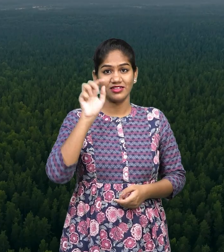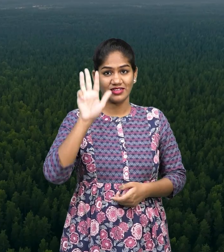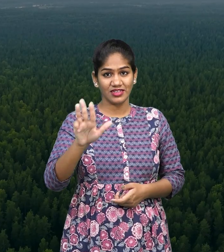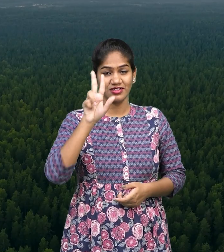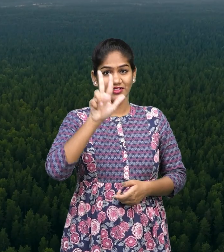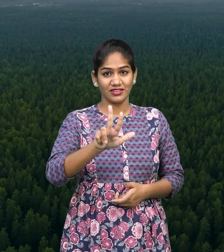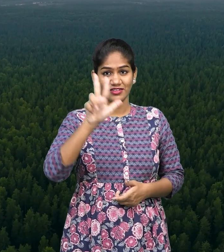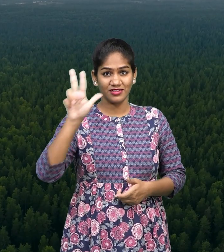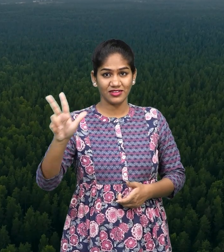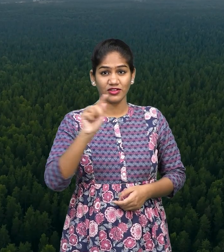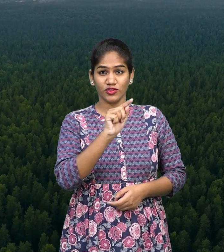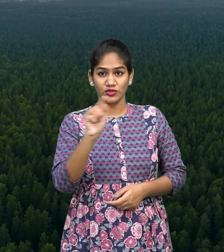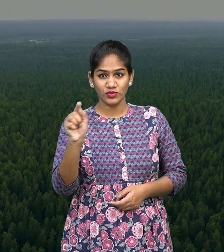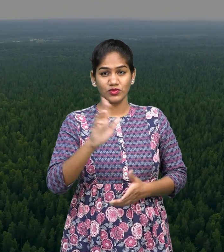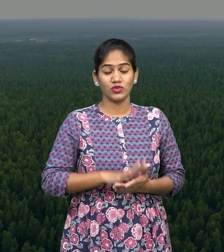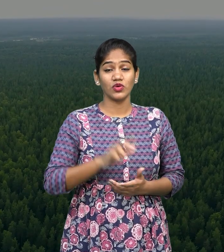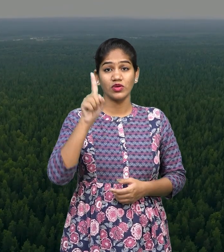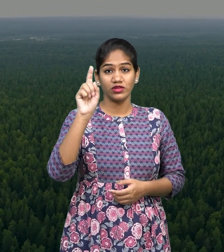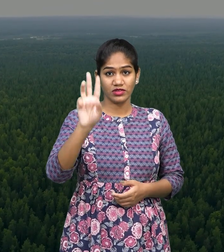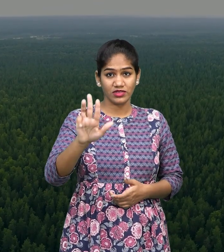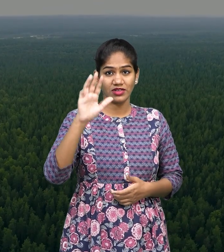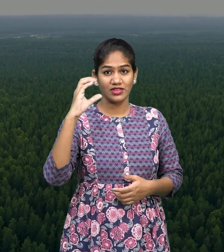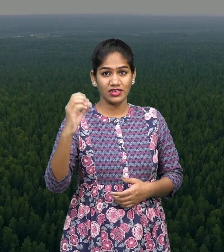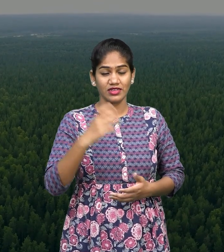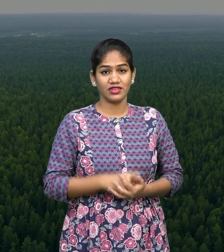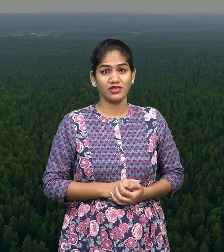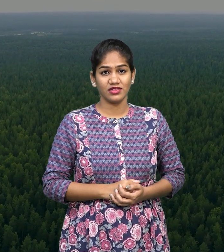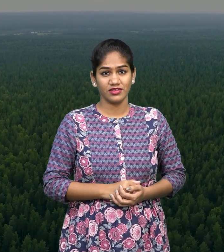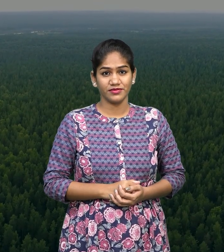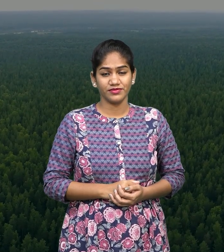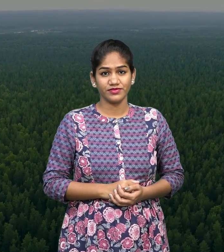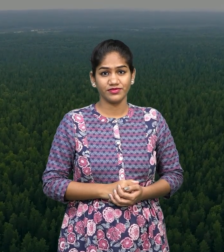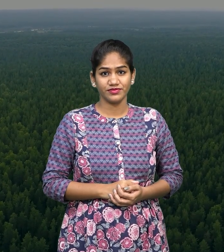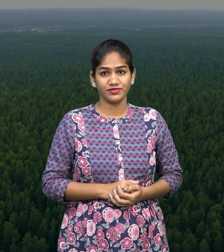1988 to 90 by